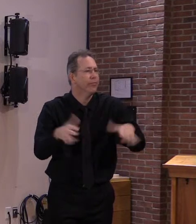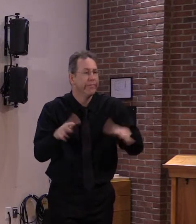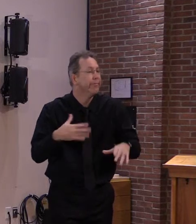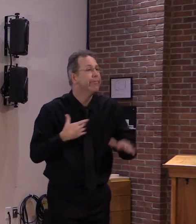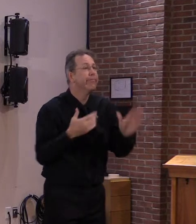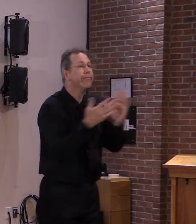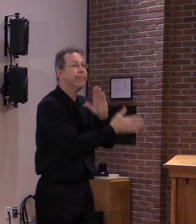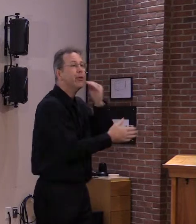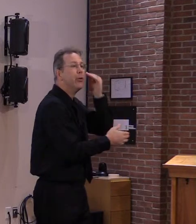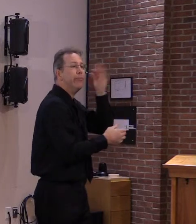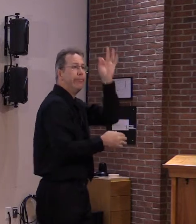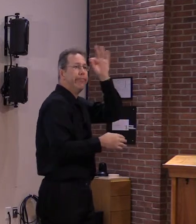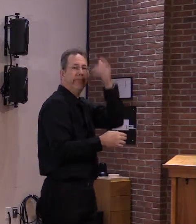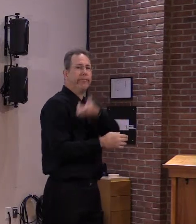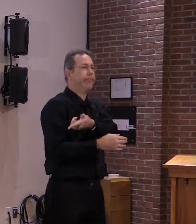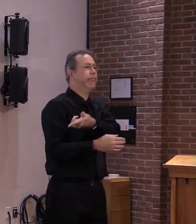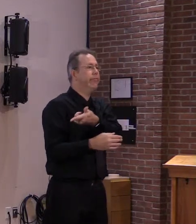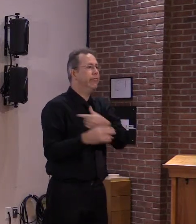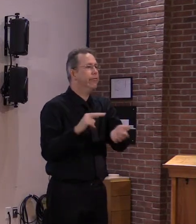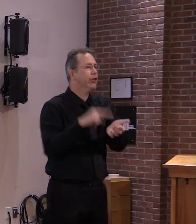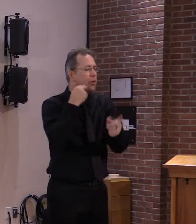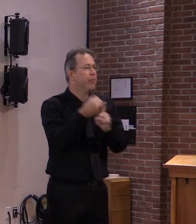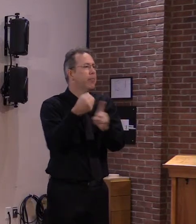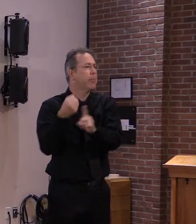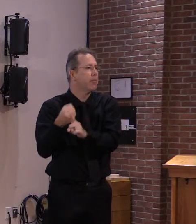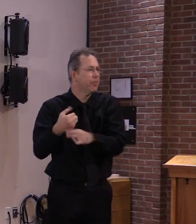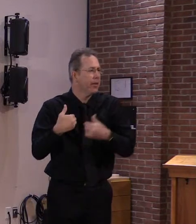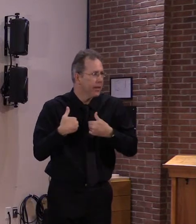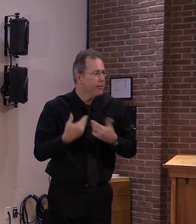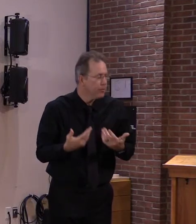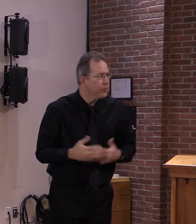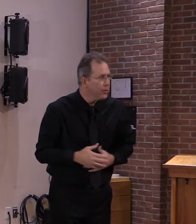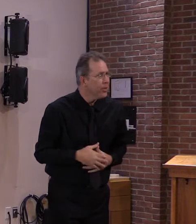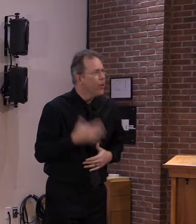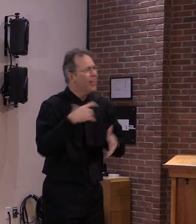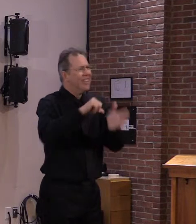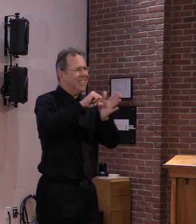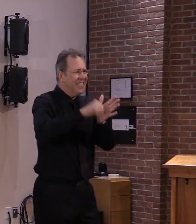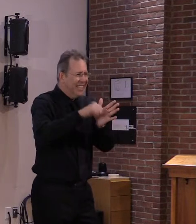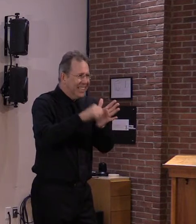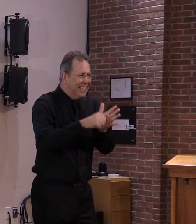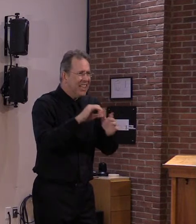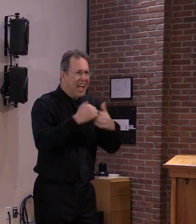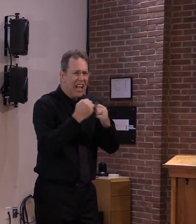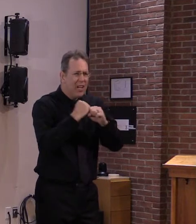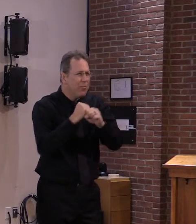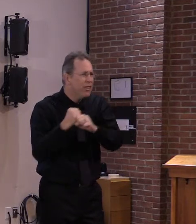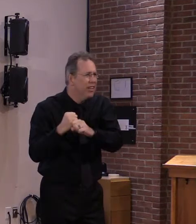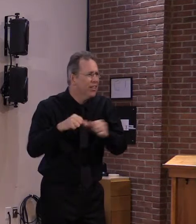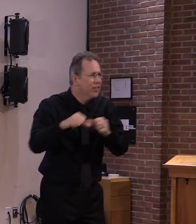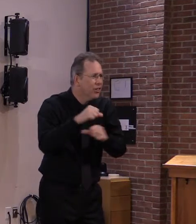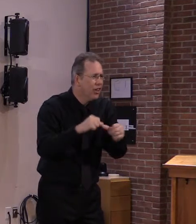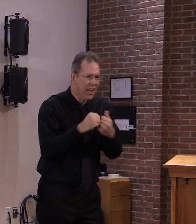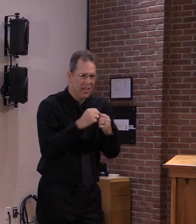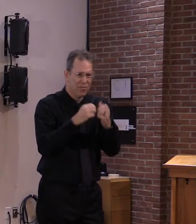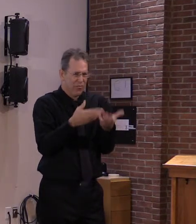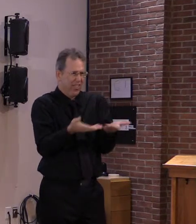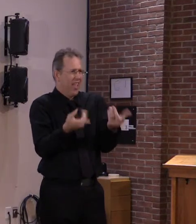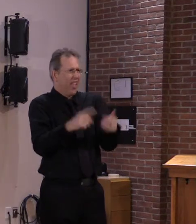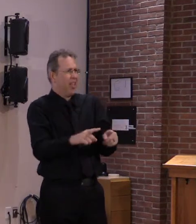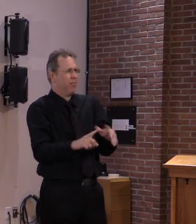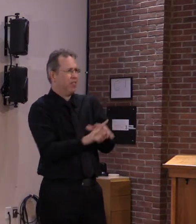gaps. On the other hand, schooling for the last 8 months or so has been far from normal, and so we know the results from any